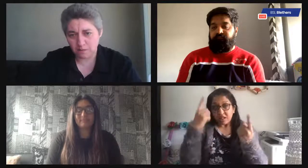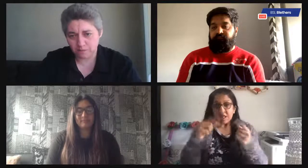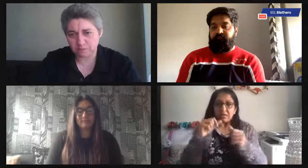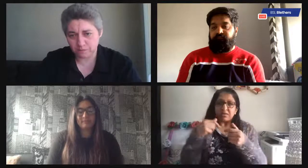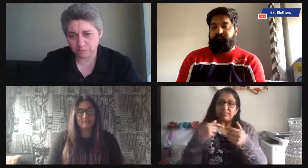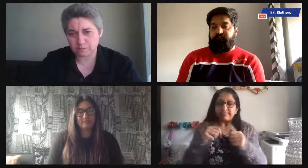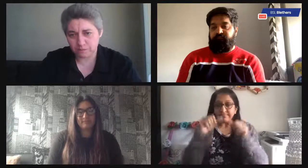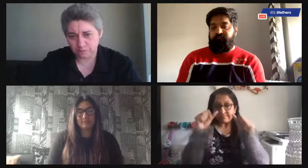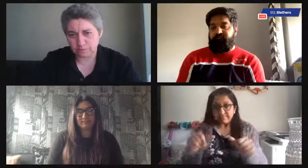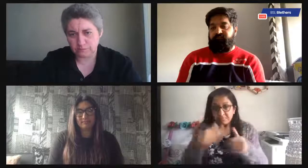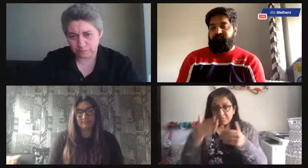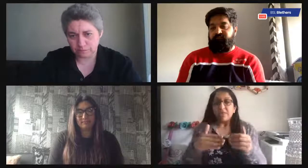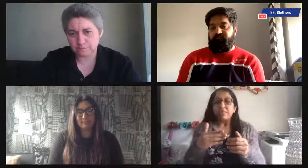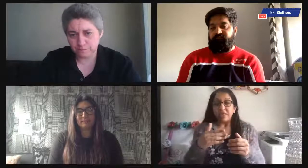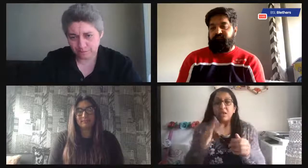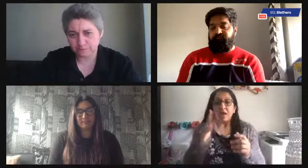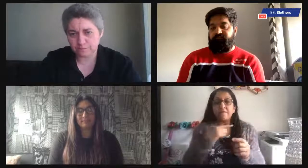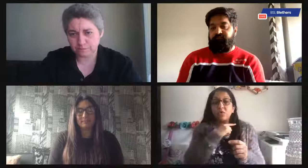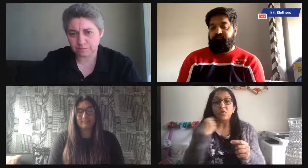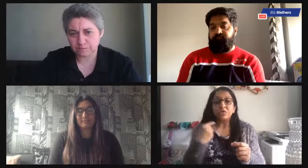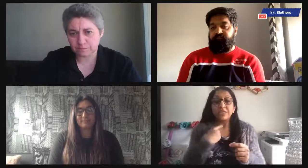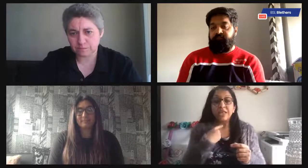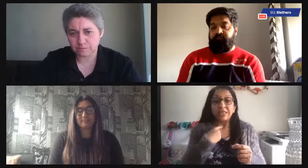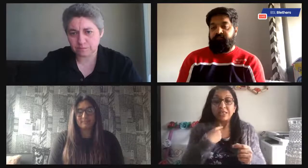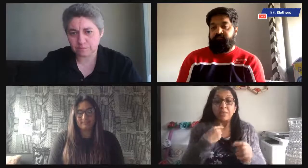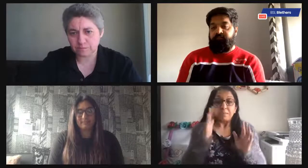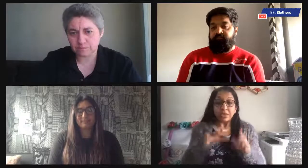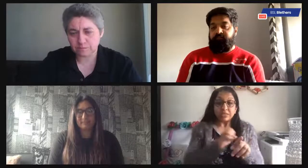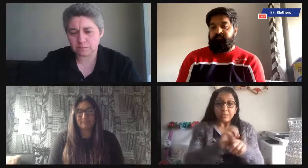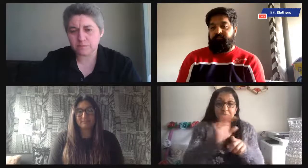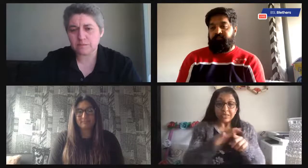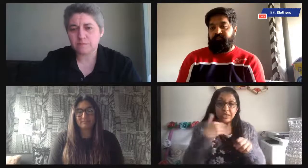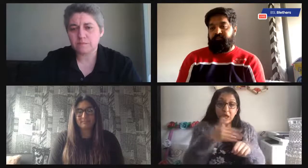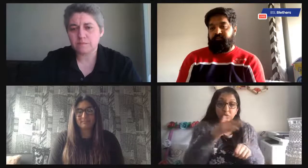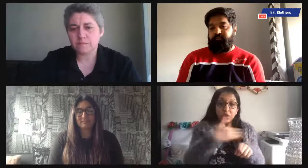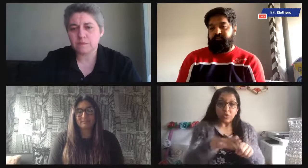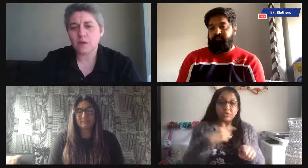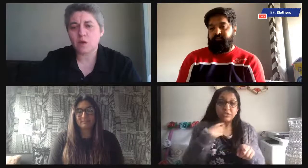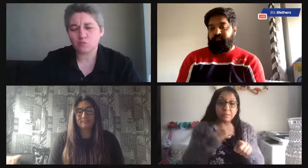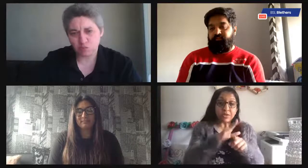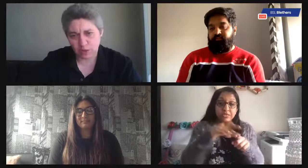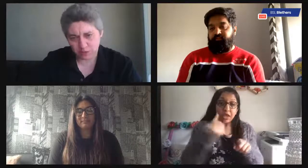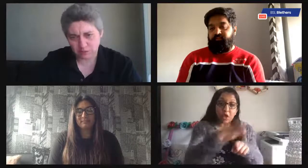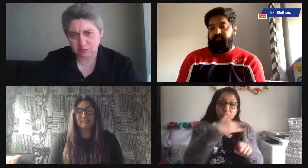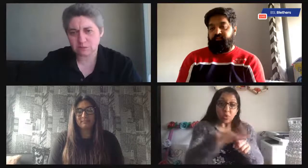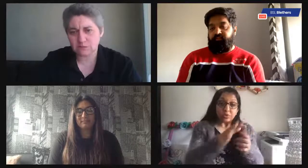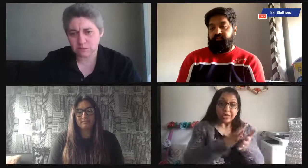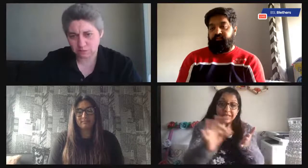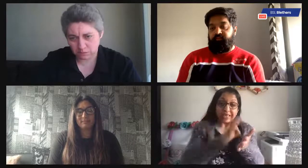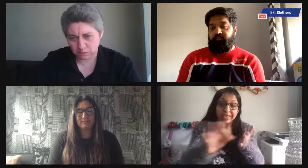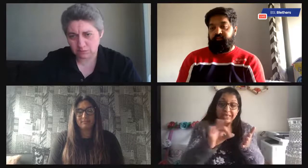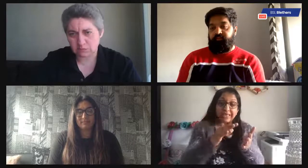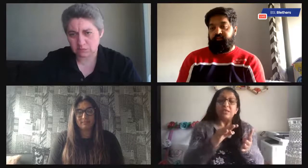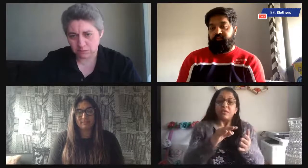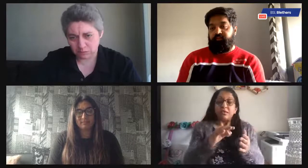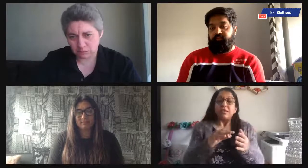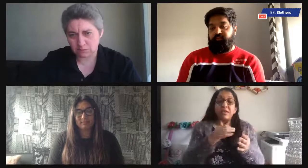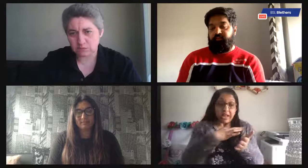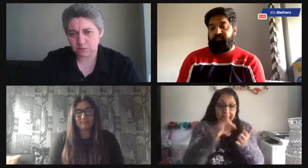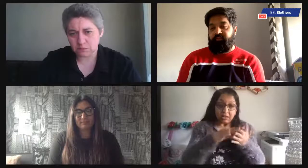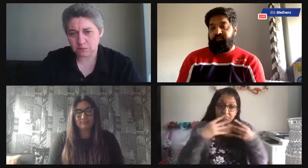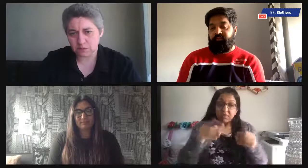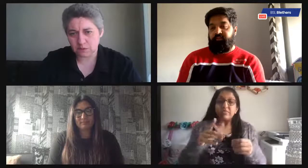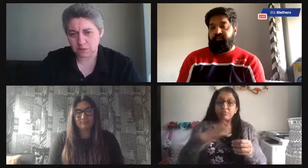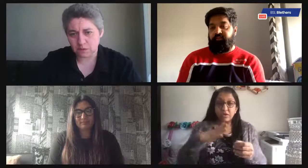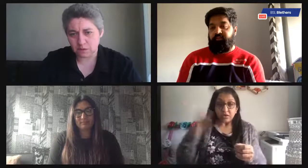special prayer, is given when the animal has been killed. And what happens is that the animal